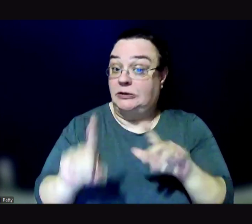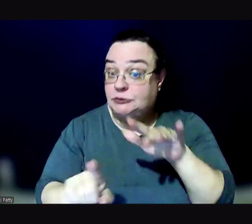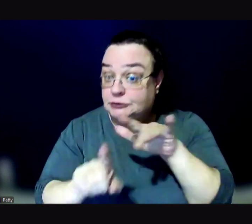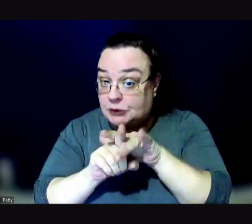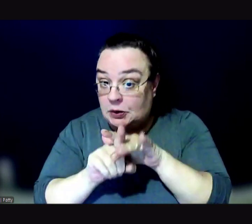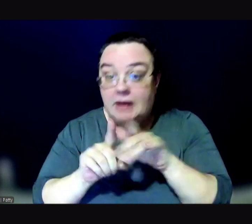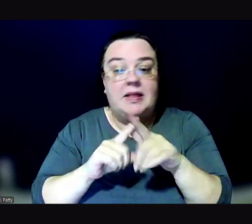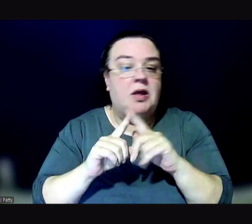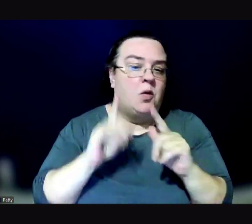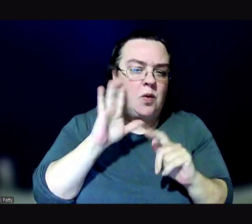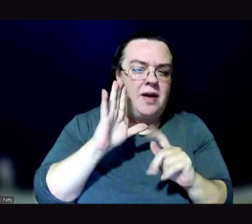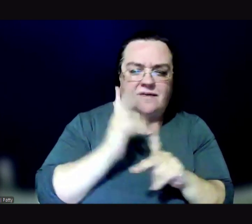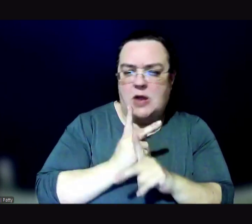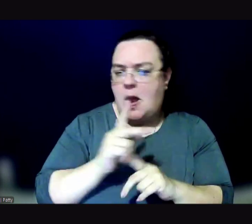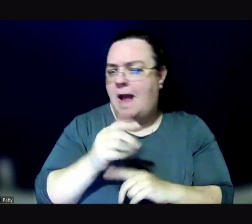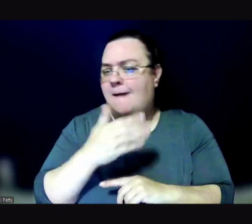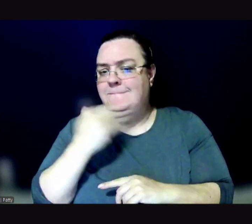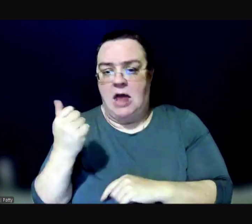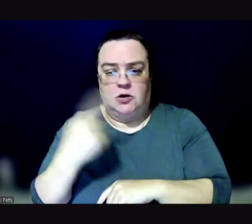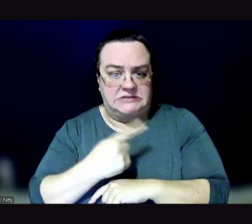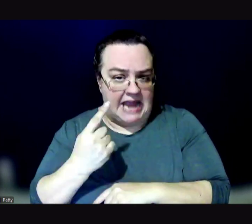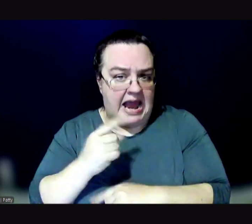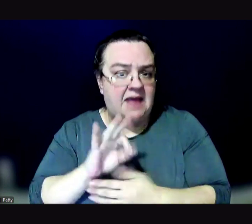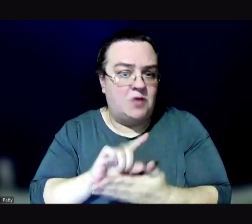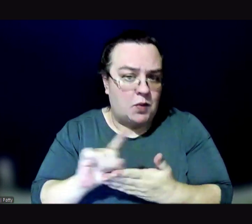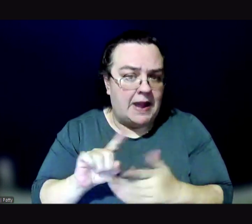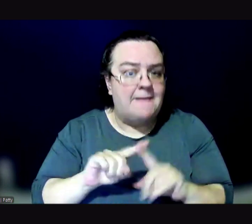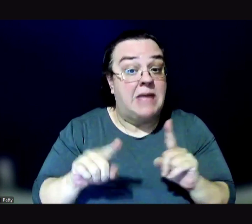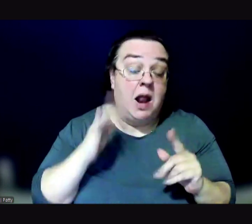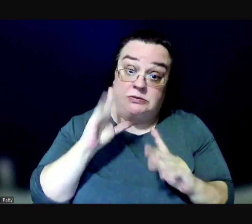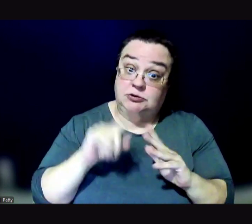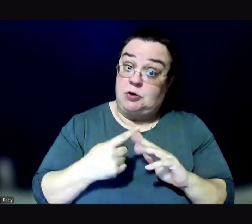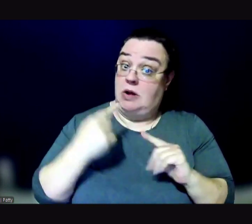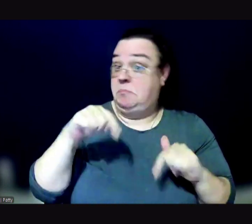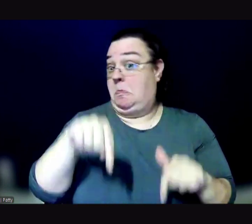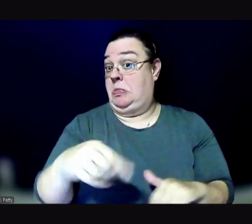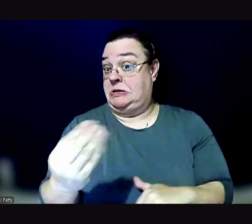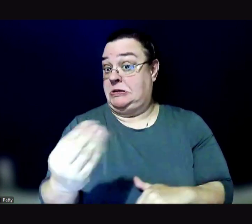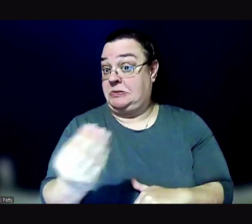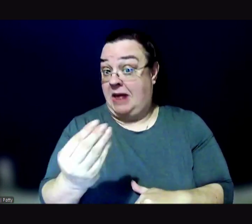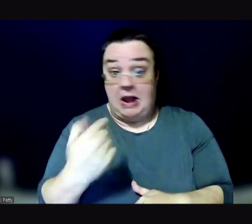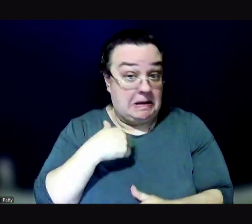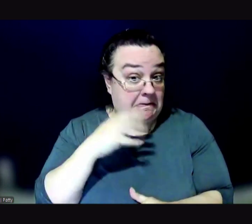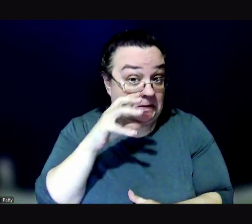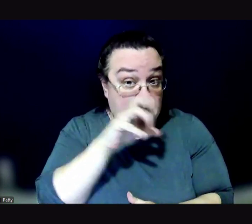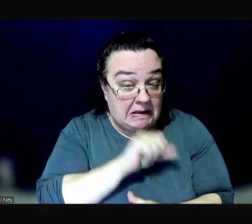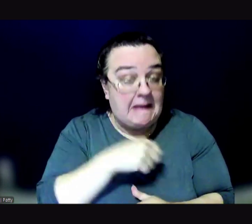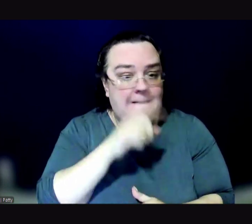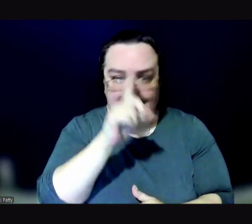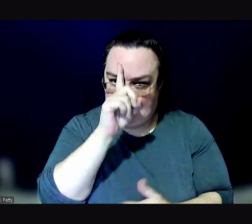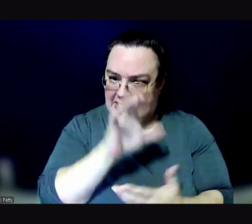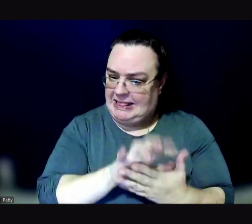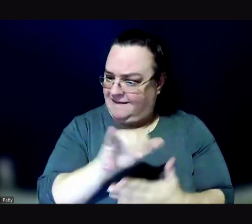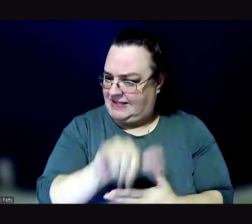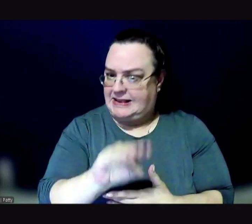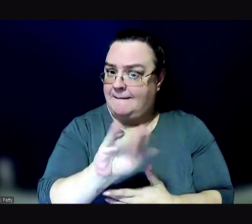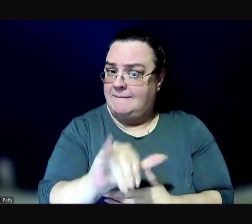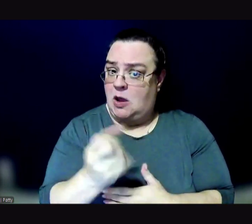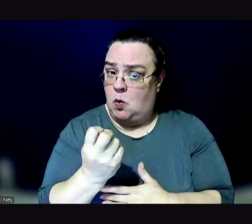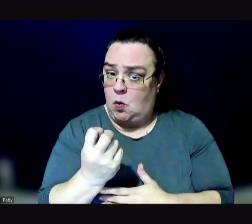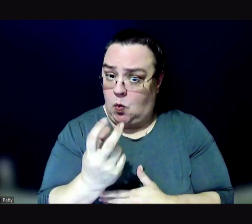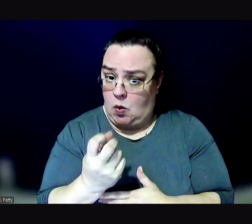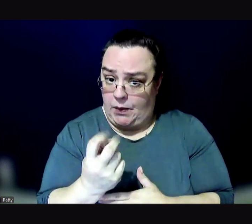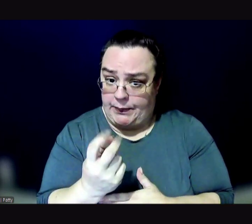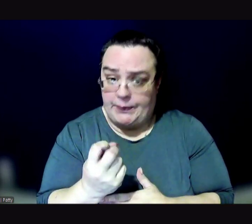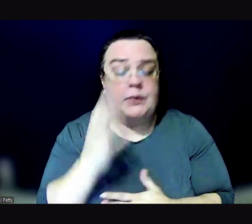day of the week. But I'm going to start this Monday, I guess, which I believe is the 12th of May. And we'll try